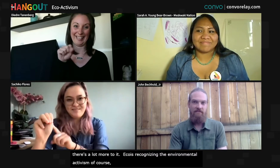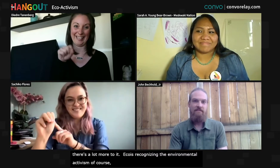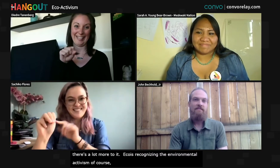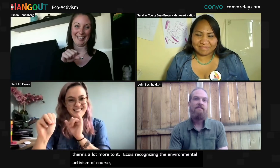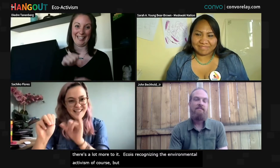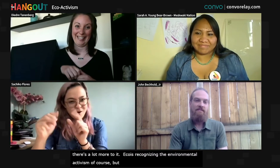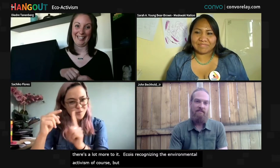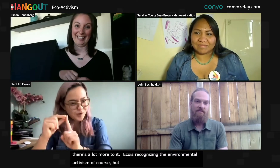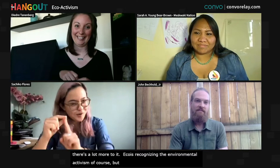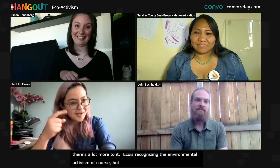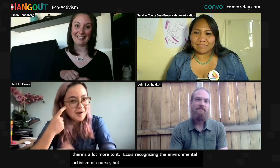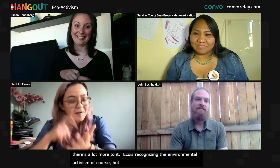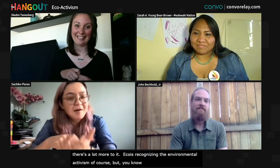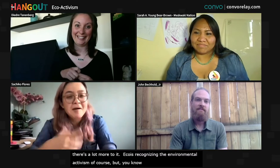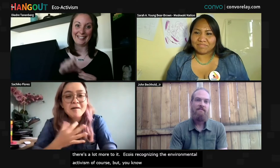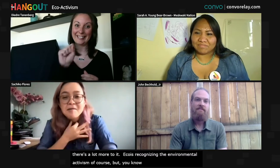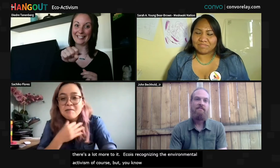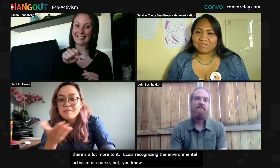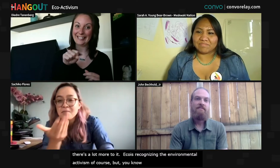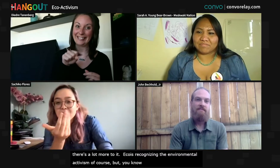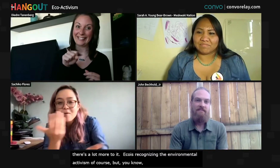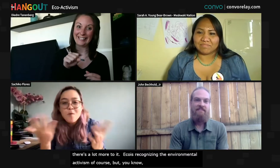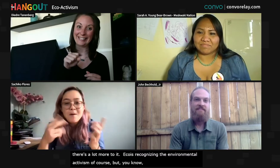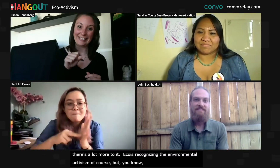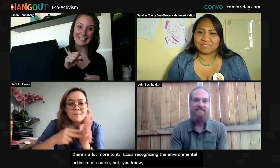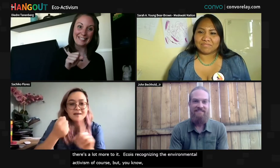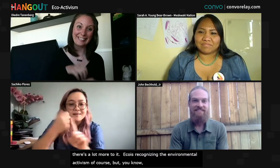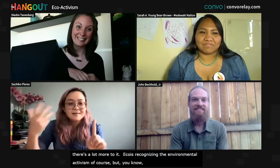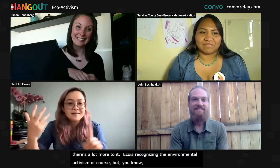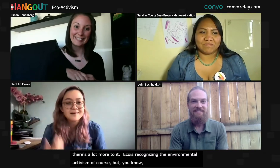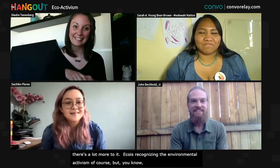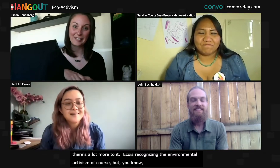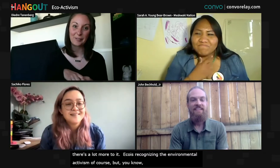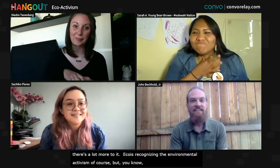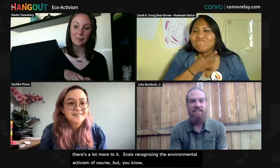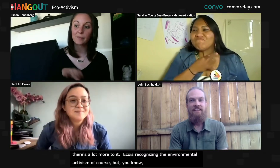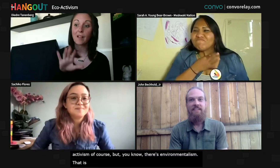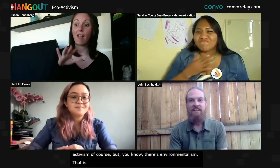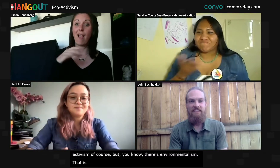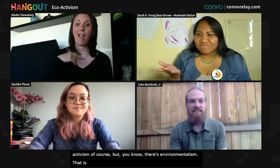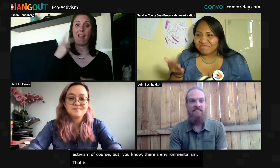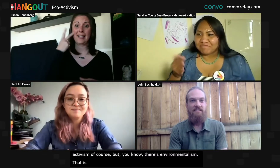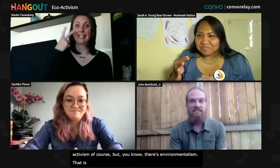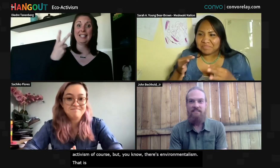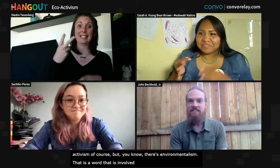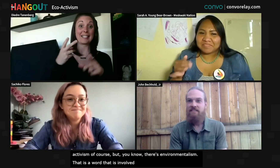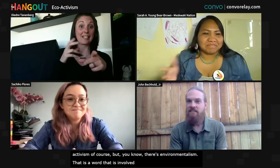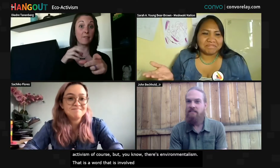that there is environmentalism. That is a word that's involved as well. I'm curious actually what you guys think that